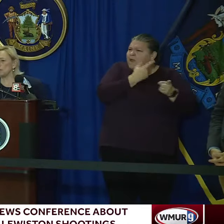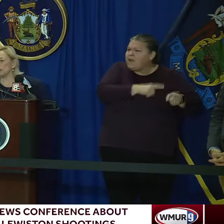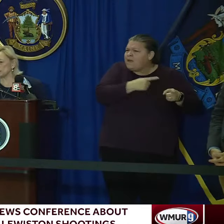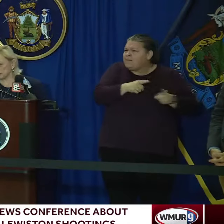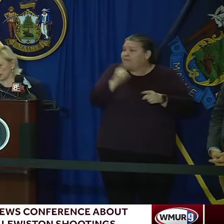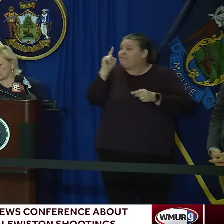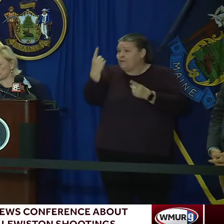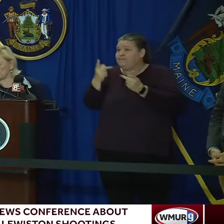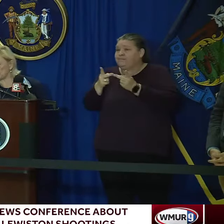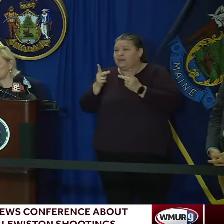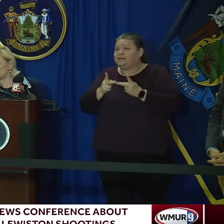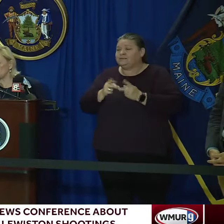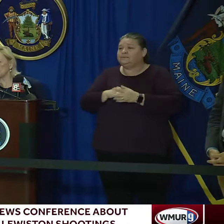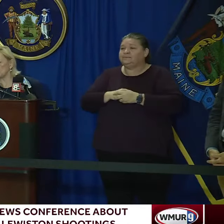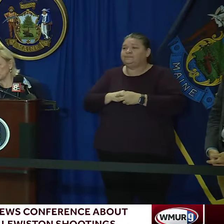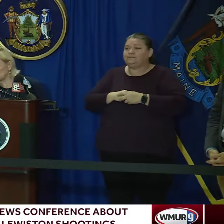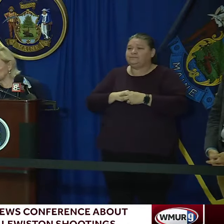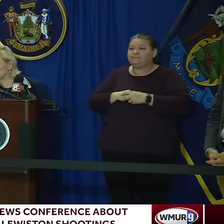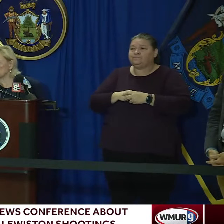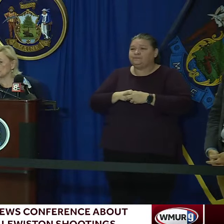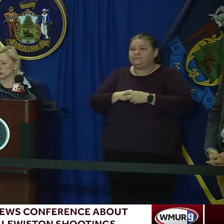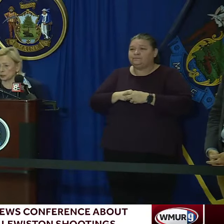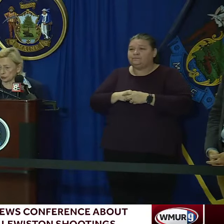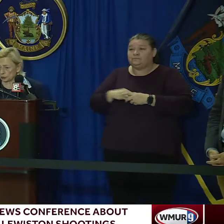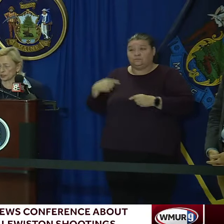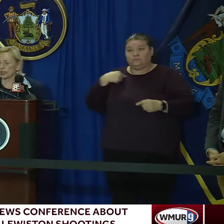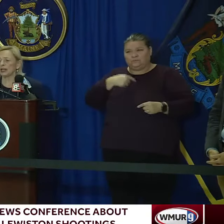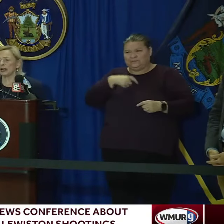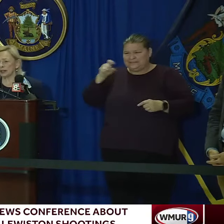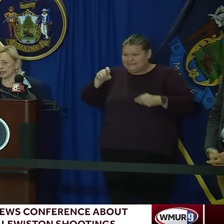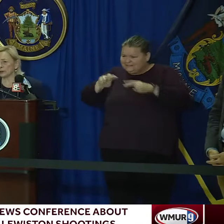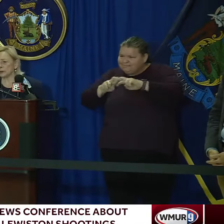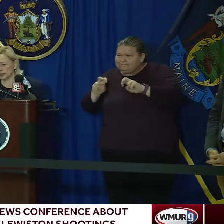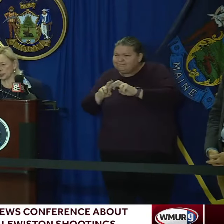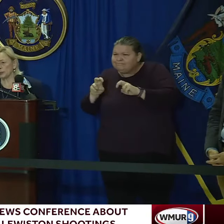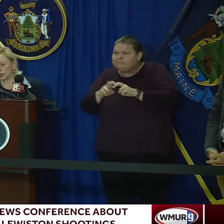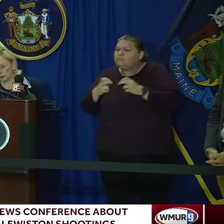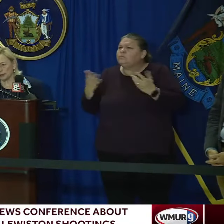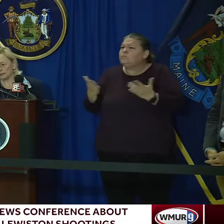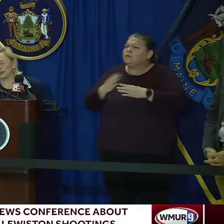what measures may have been in place that weren't used or were used, and that's